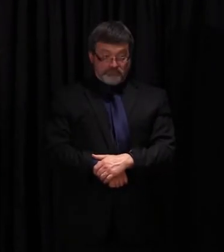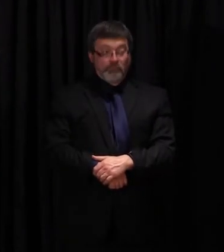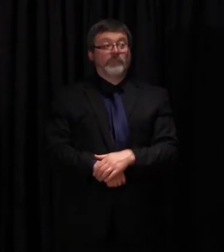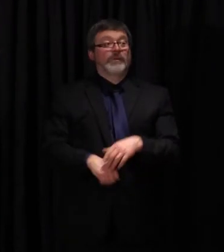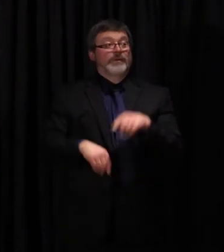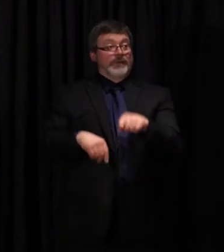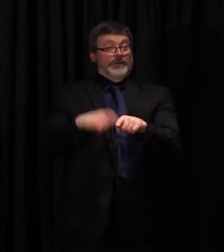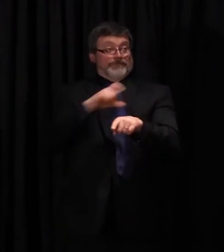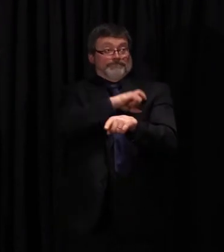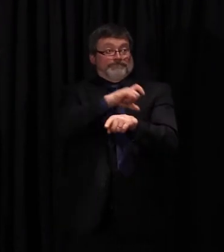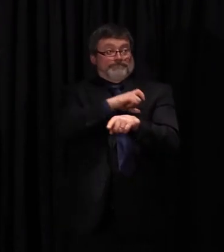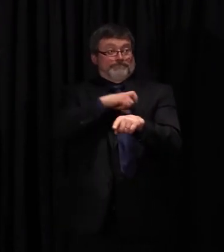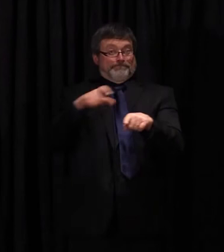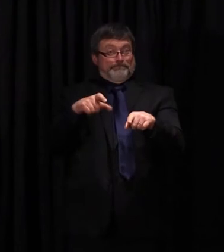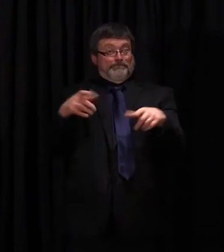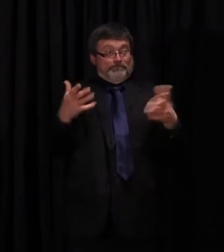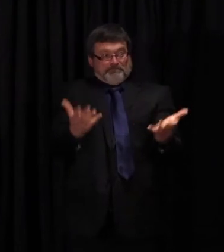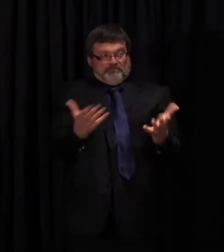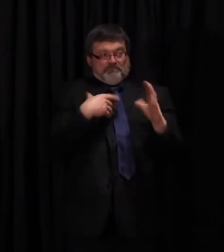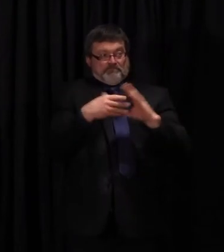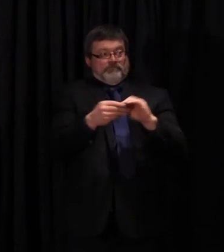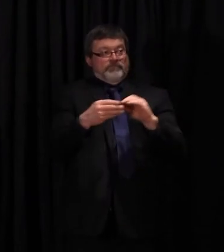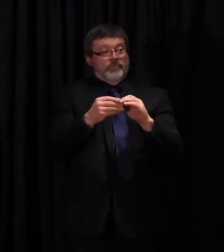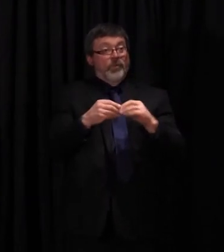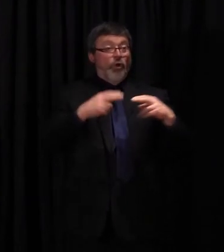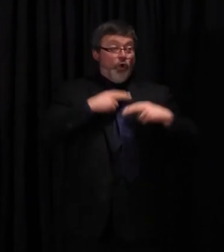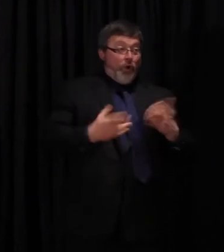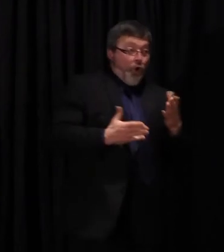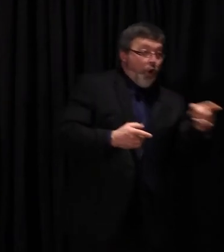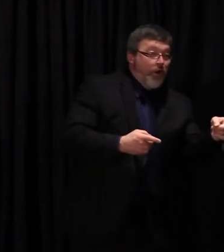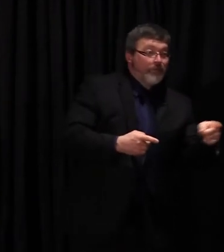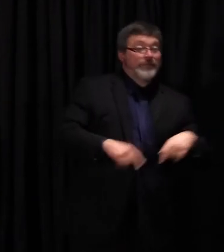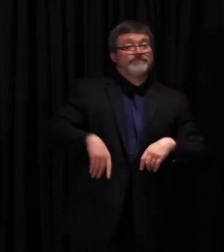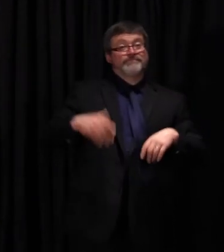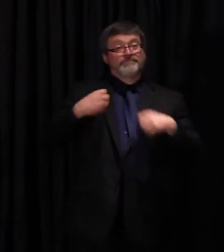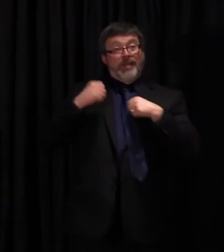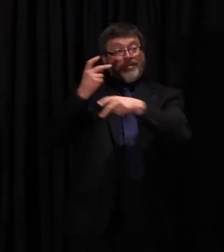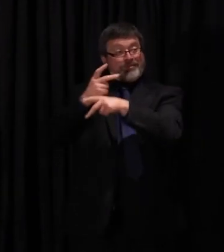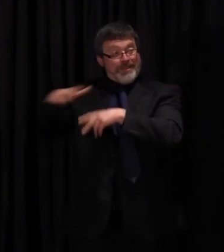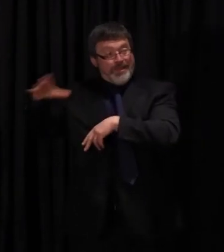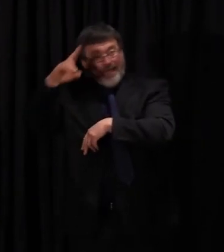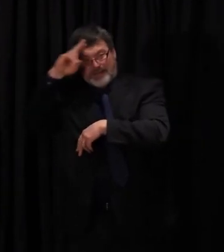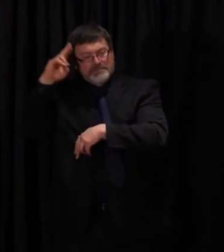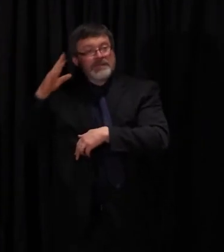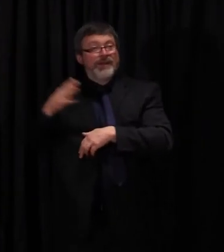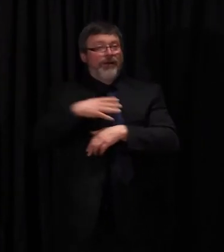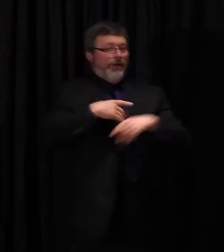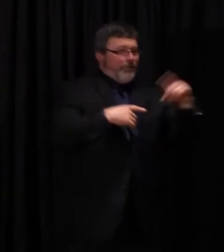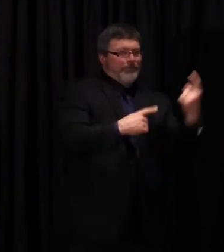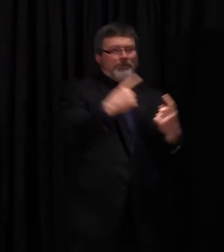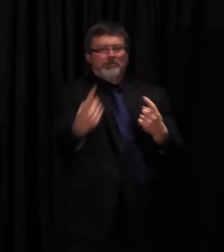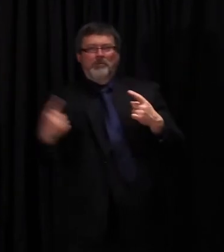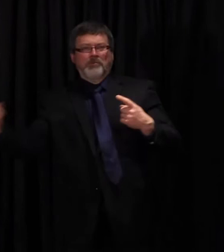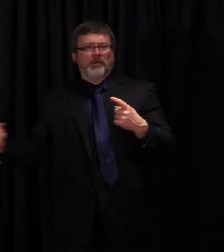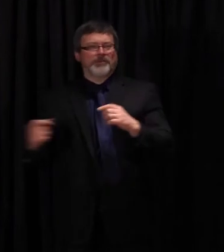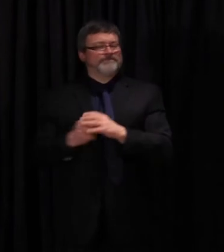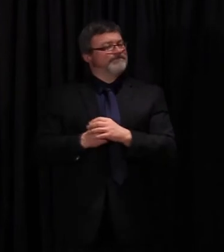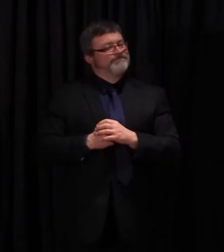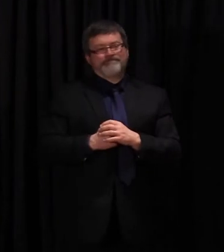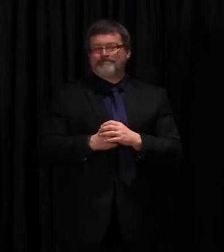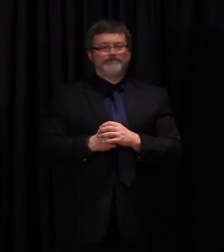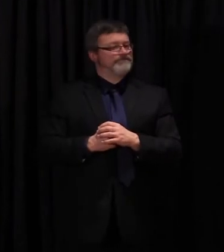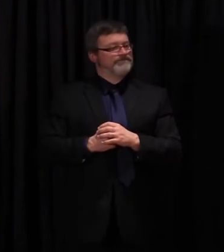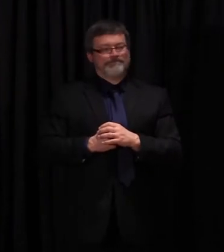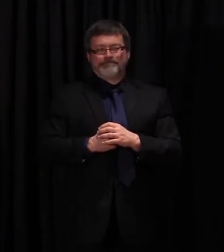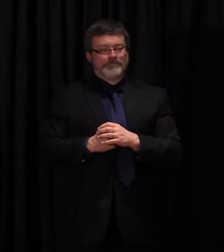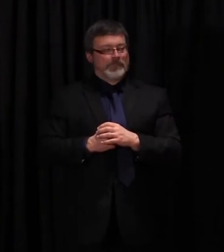Law enforcement, human service, and healthcare workers can't do it alone. So let's recognize that